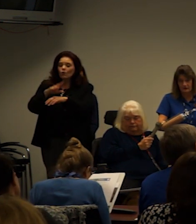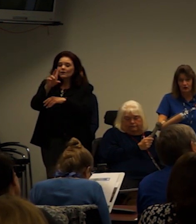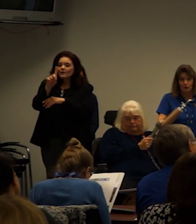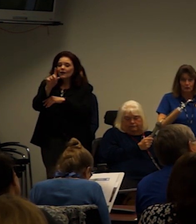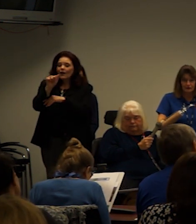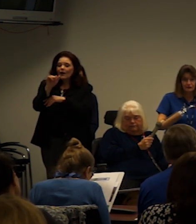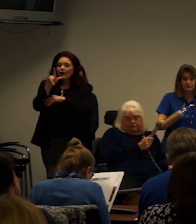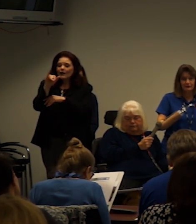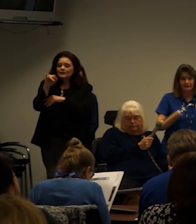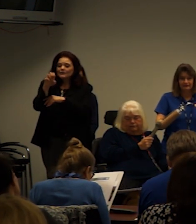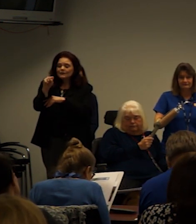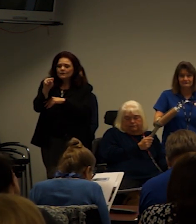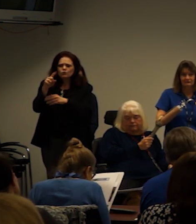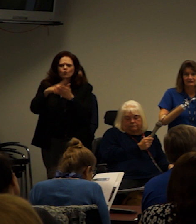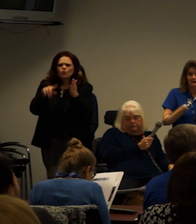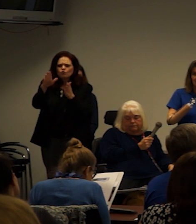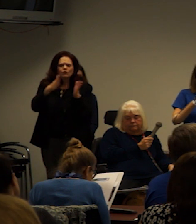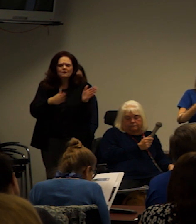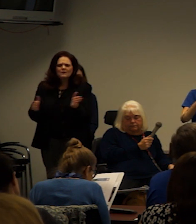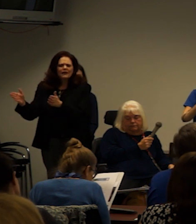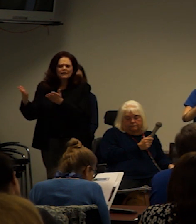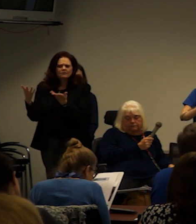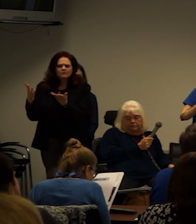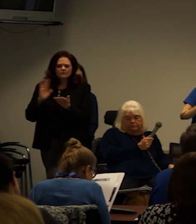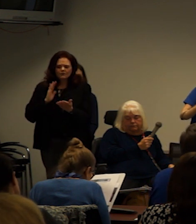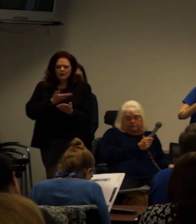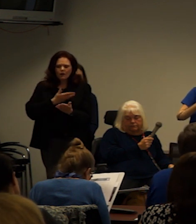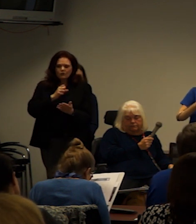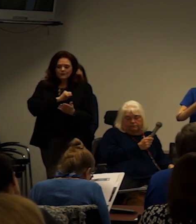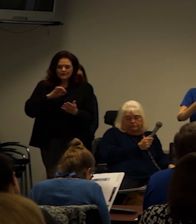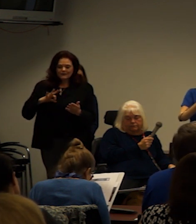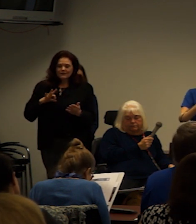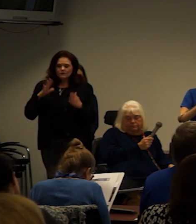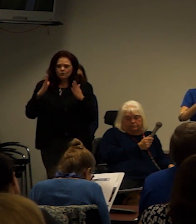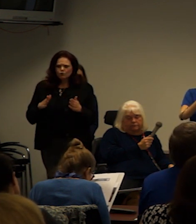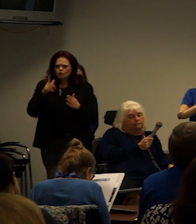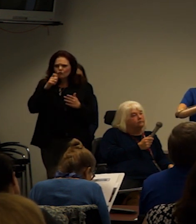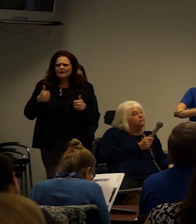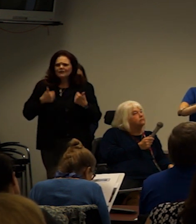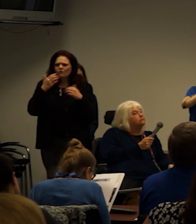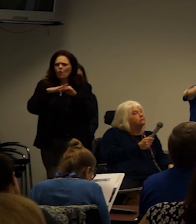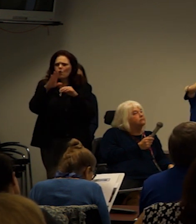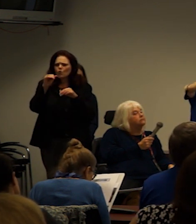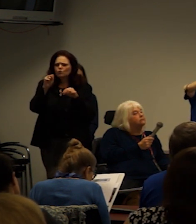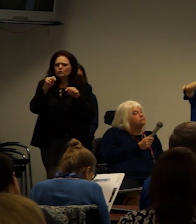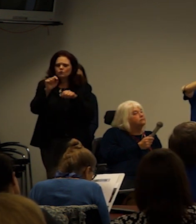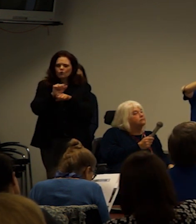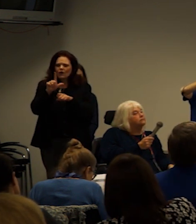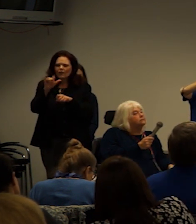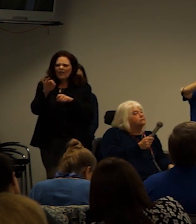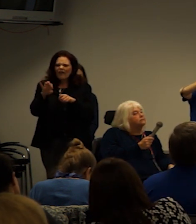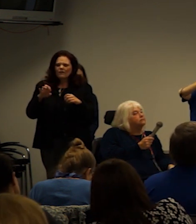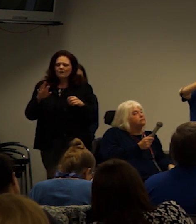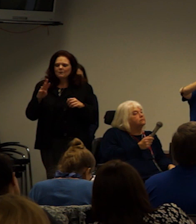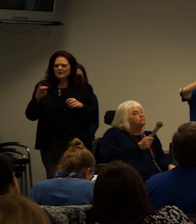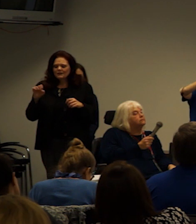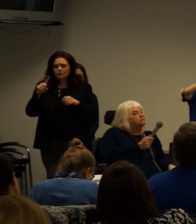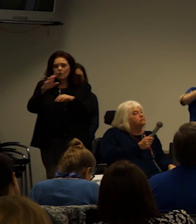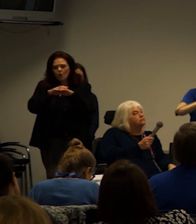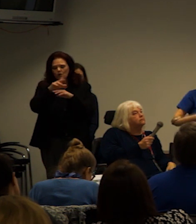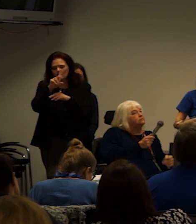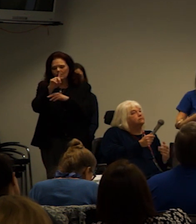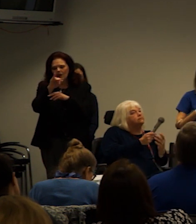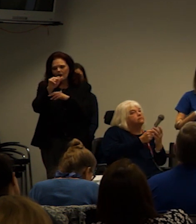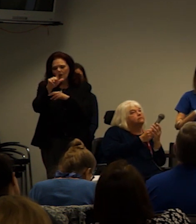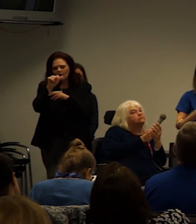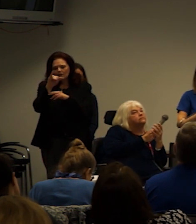dialysis, what's your plan? Our staff person who lives down on the coast that worked for Life of Mississippi, who was on dialysis at the time